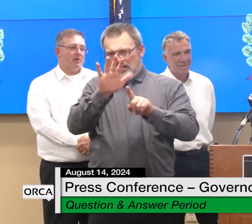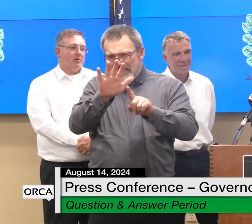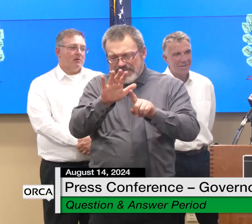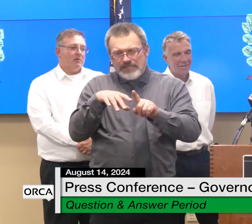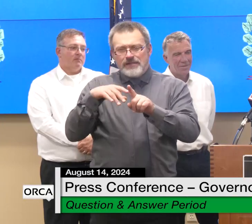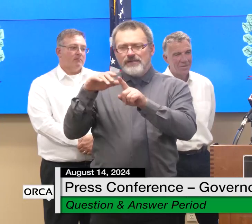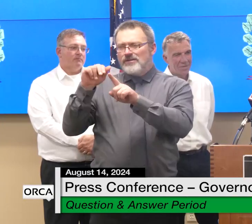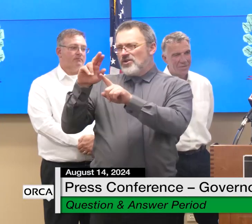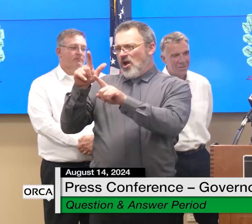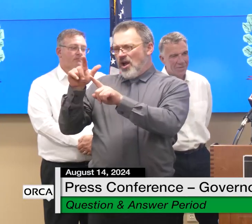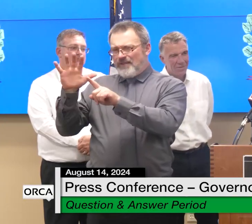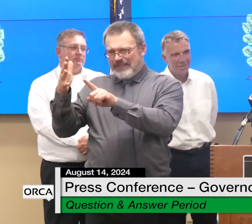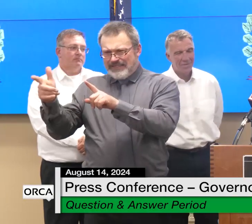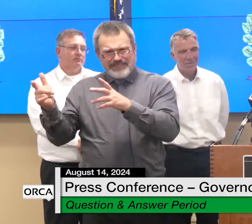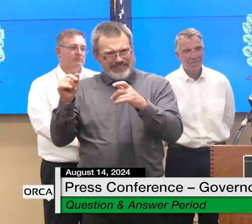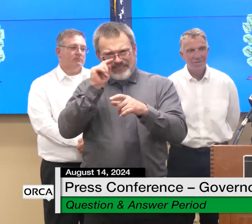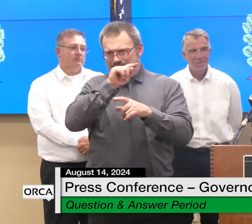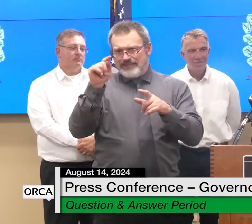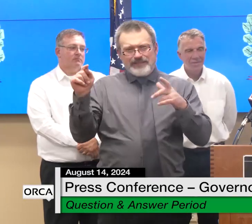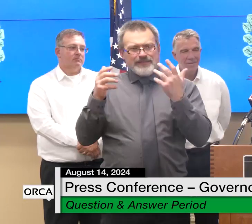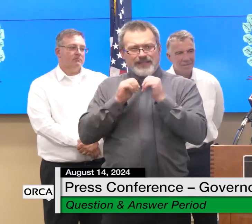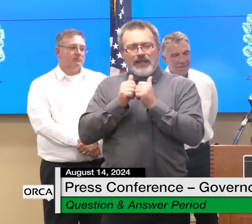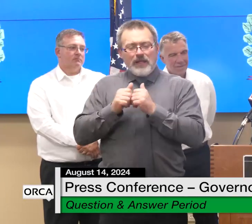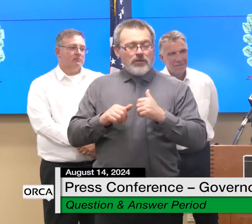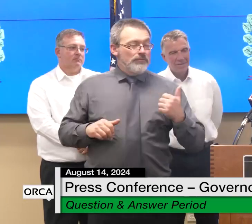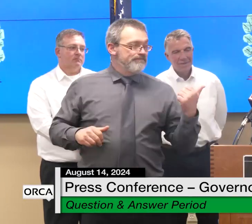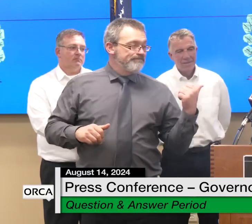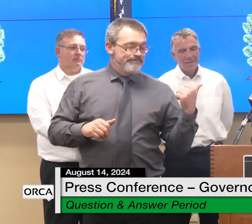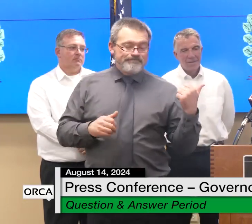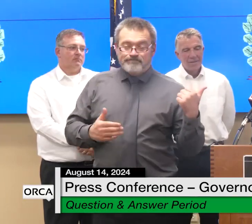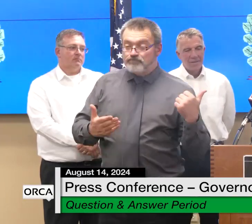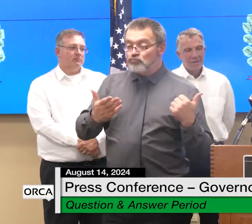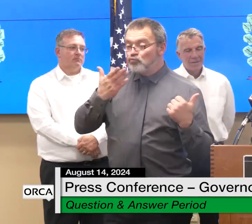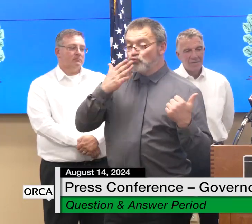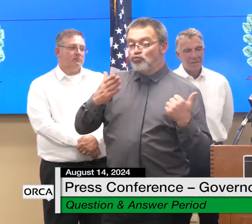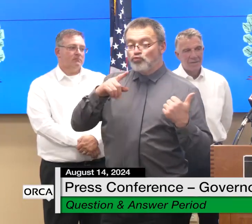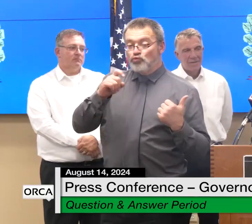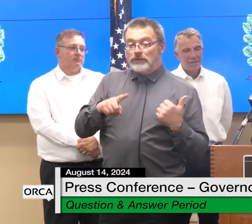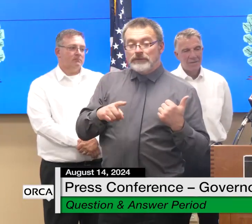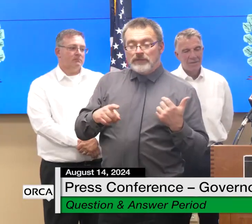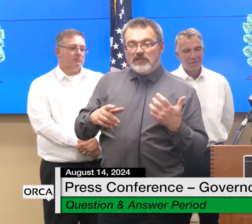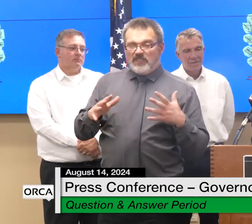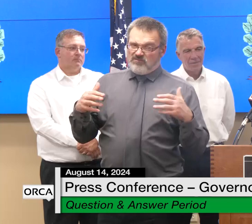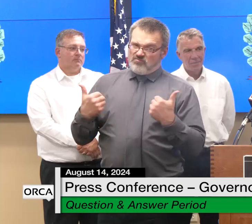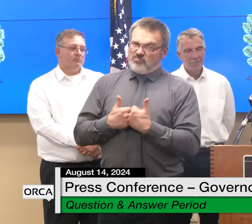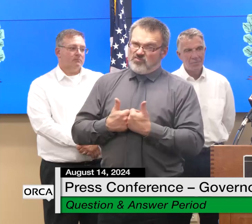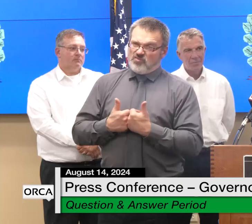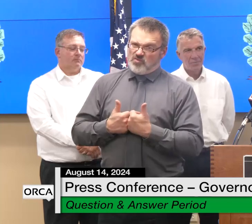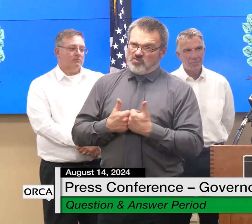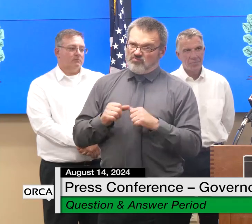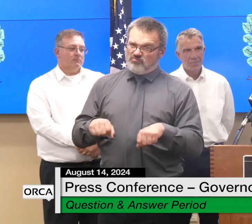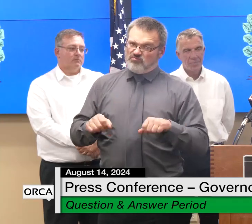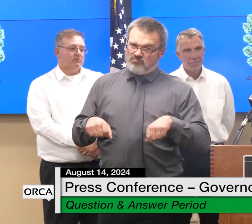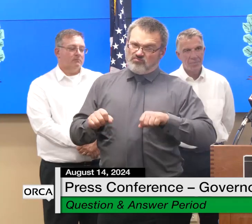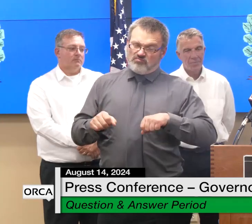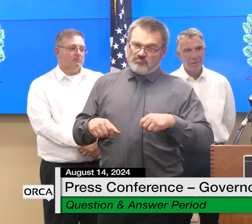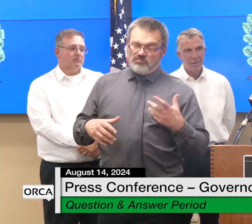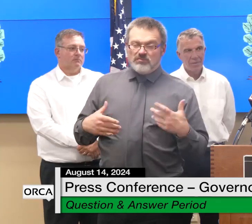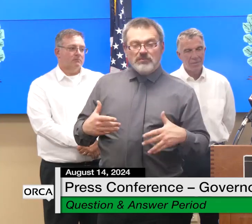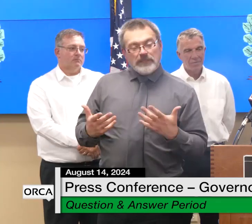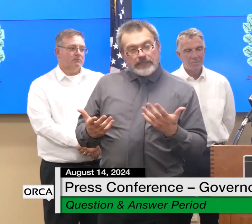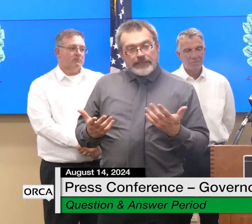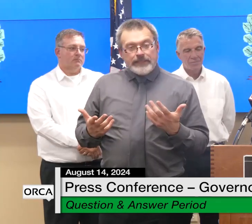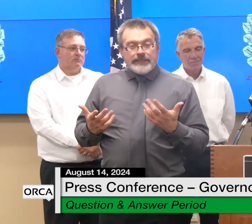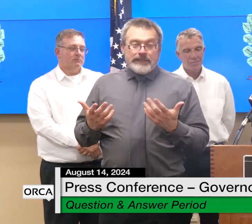That is a good question. It is extremely difficult. And one thing that can help protect us and make sure